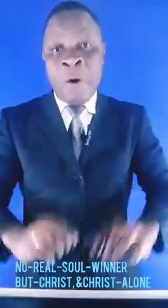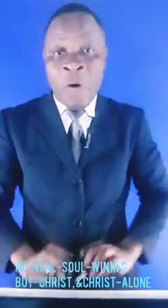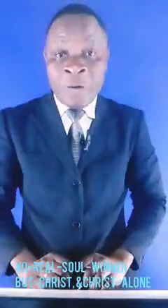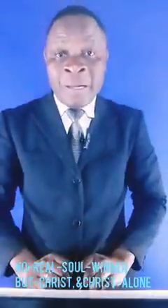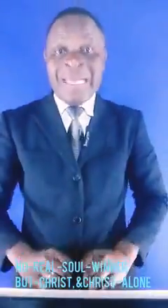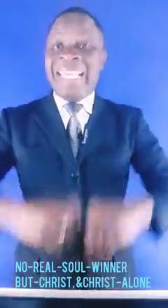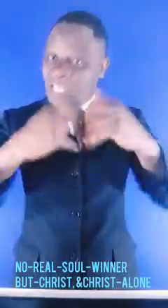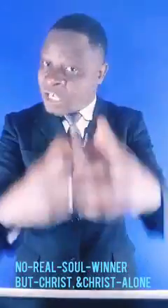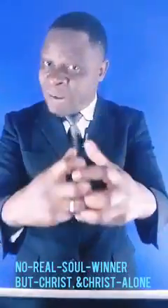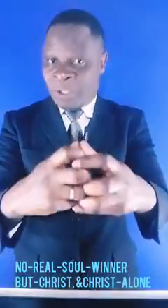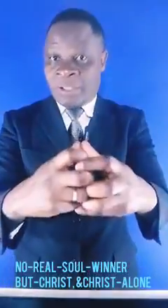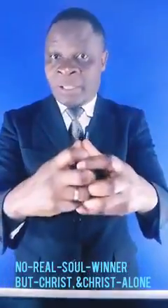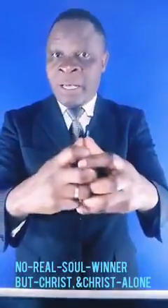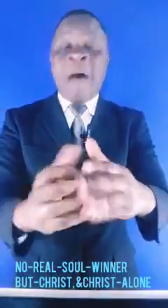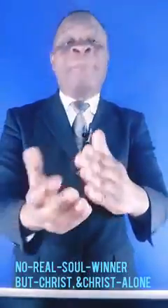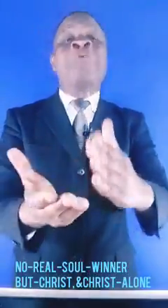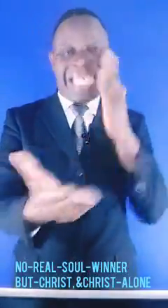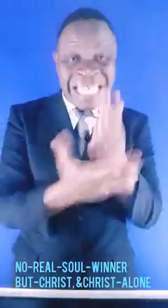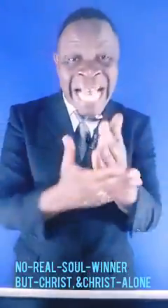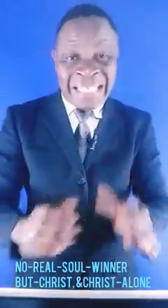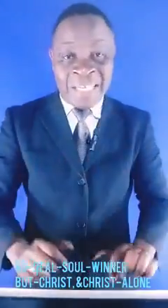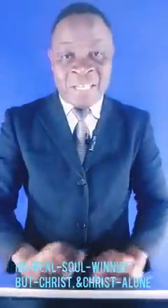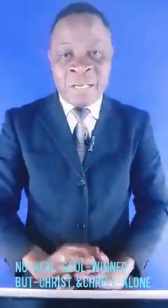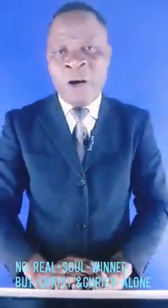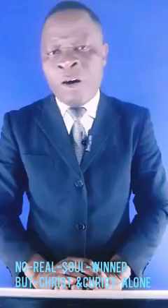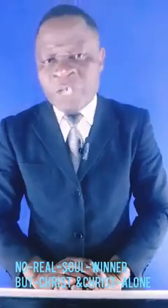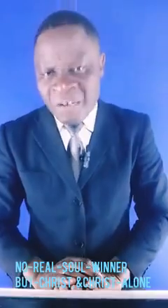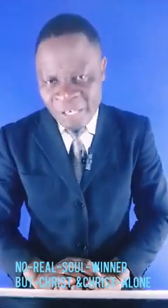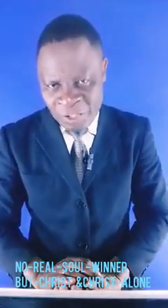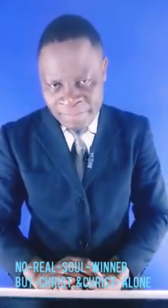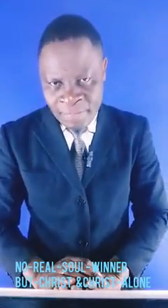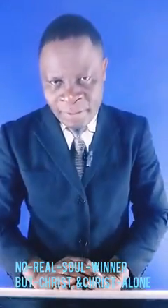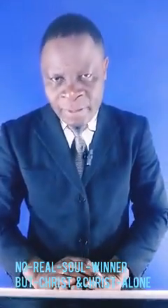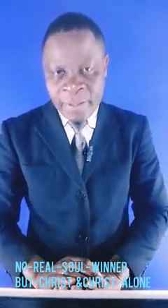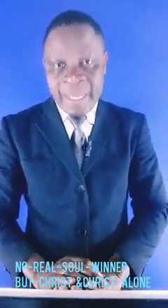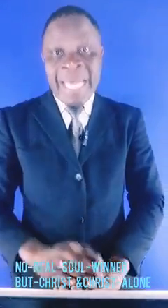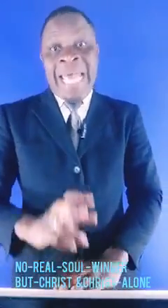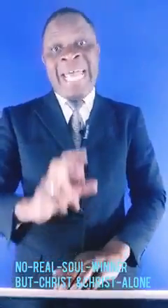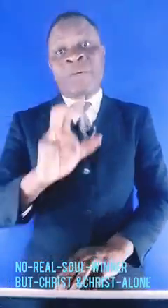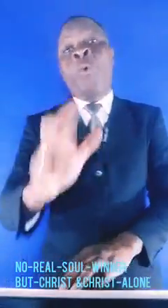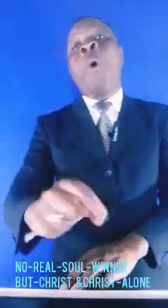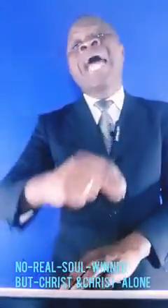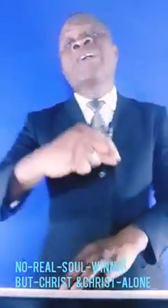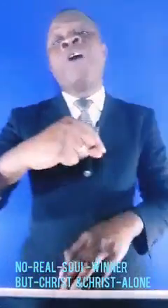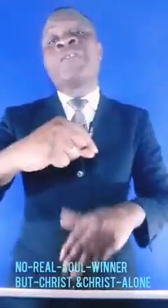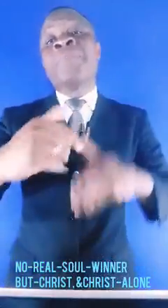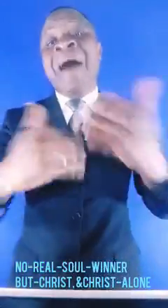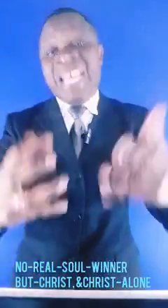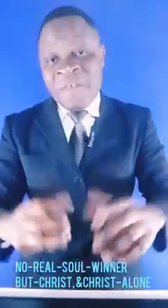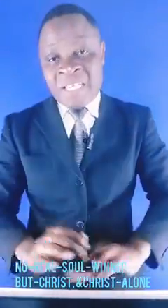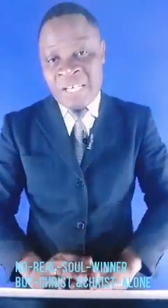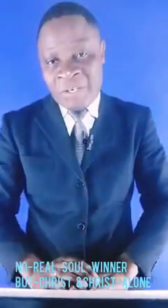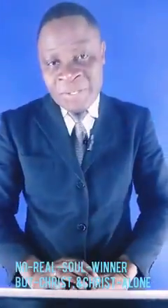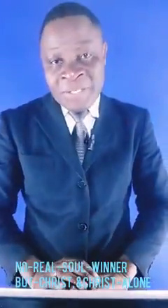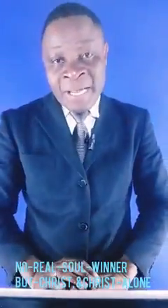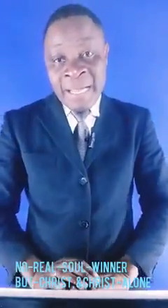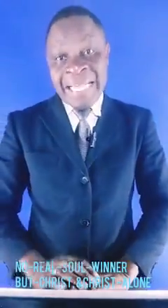more in the scriptures about the realities of salvation. And one of the manifestations that